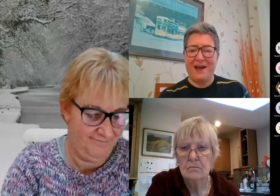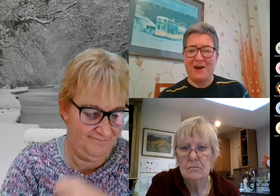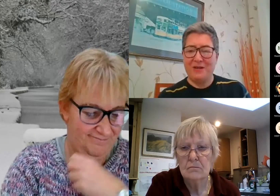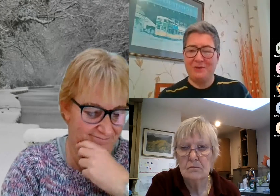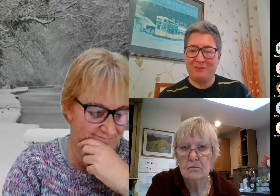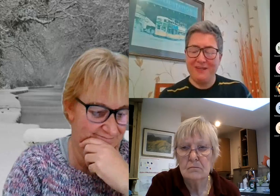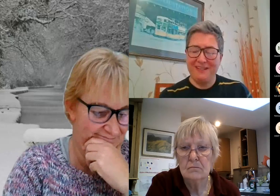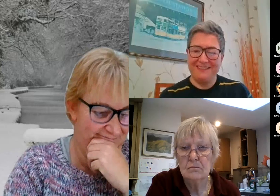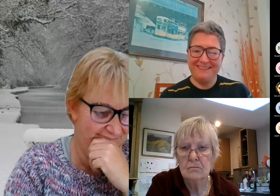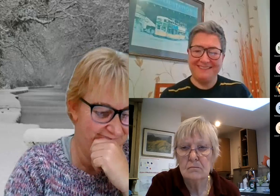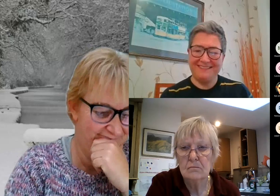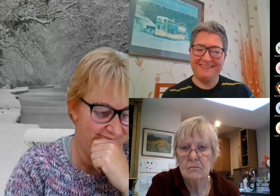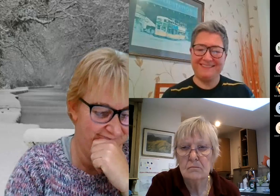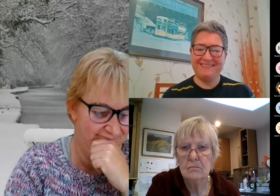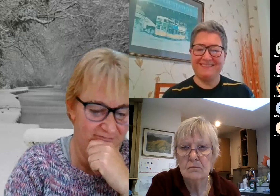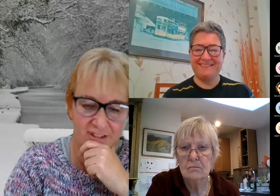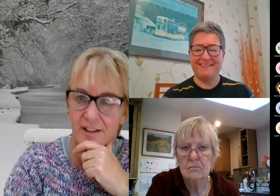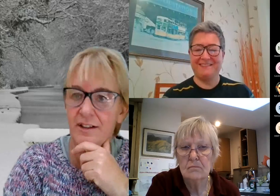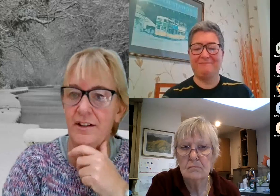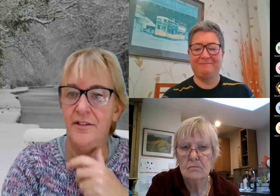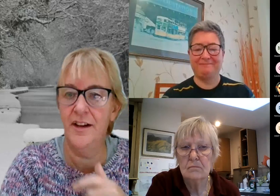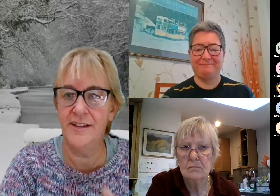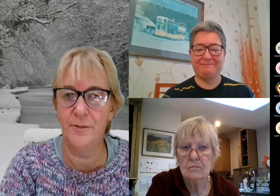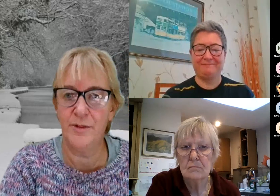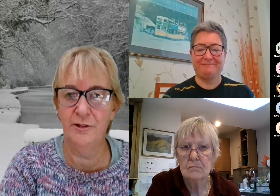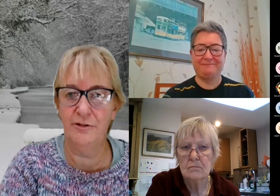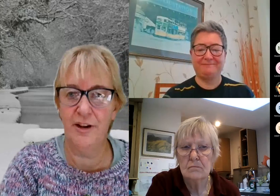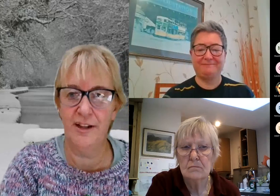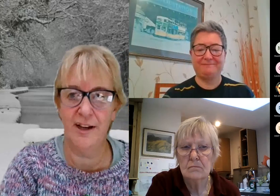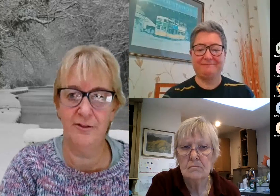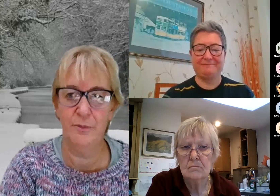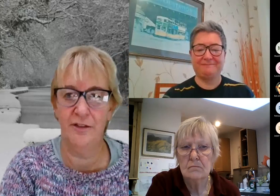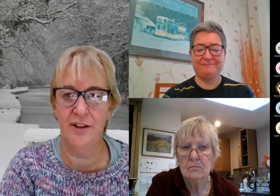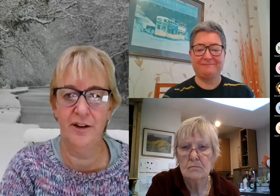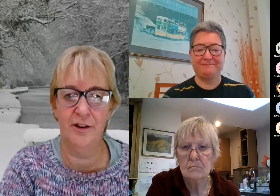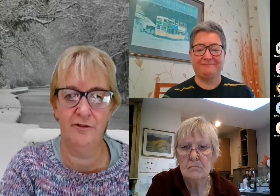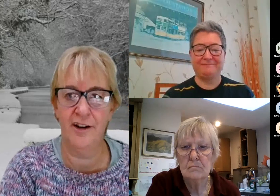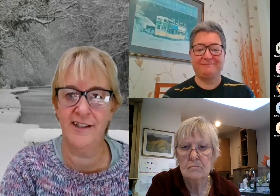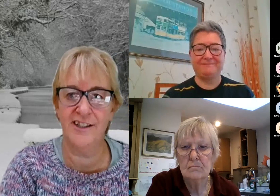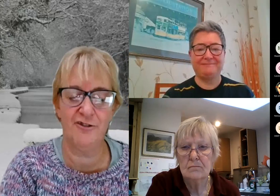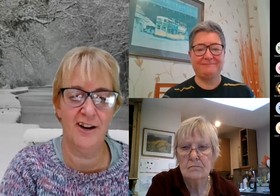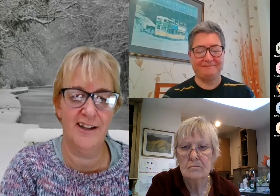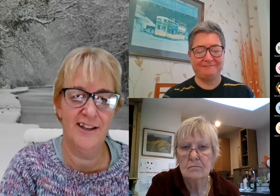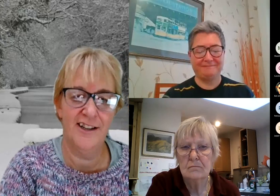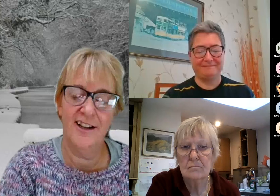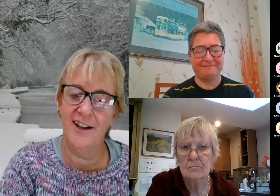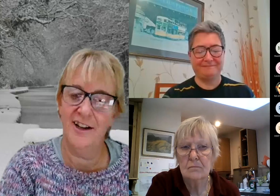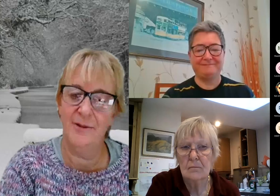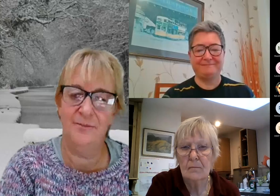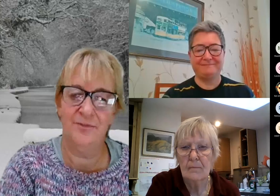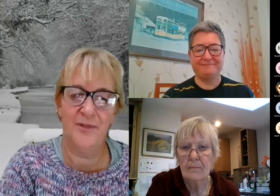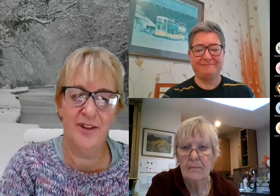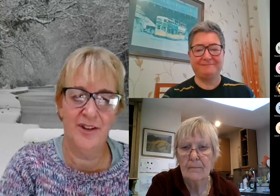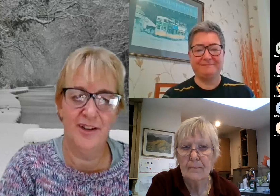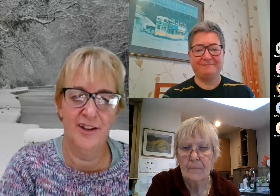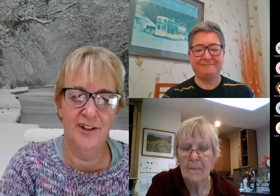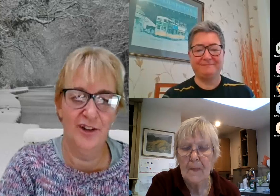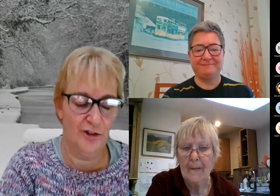maybe going to have to take that away with me. That's absolutely fine, Karen. I think your advice is right.